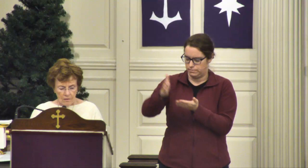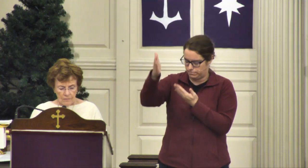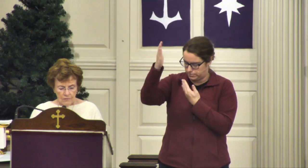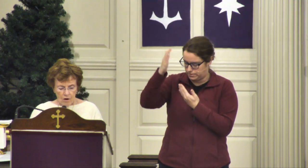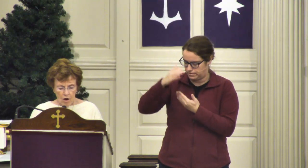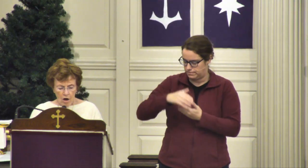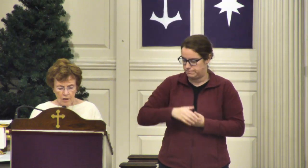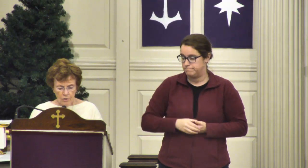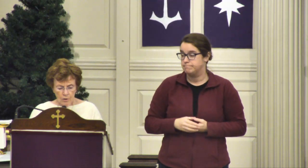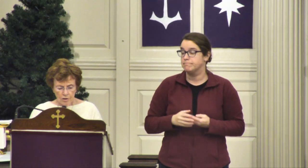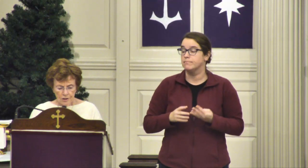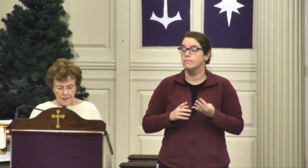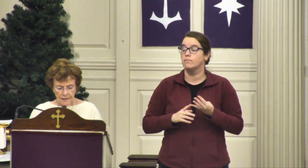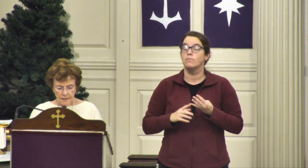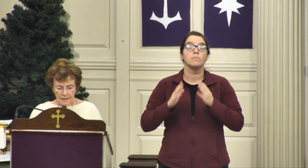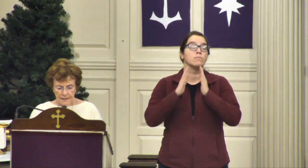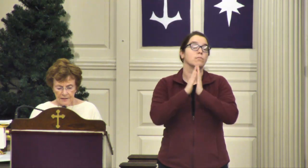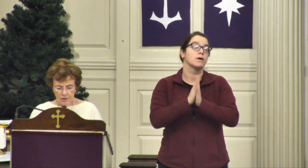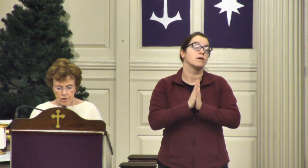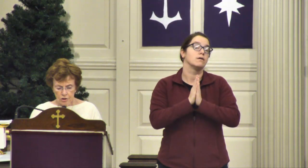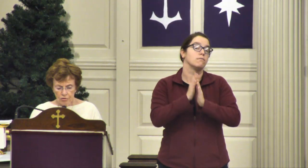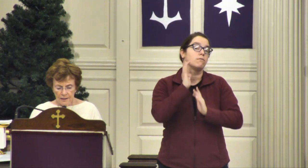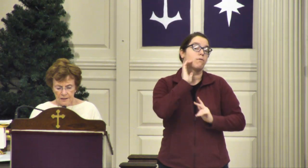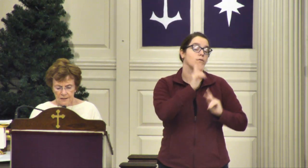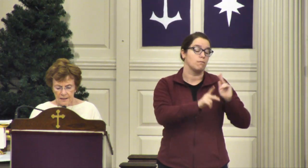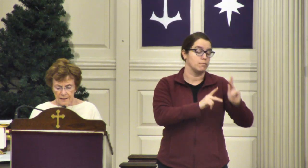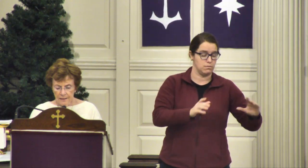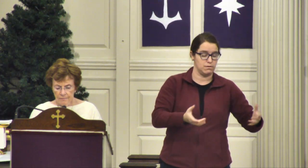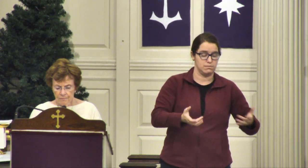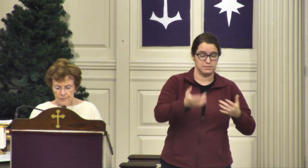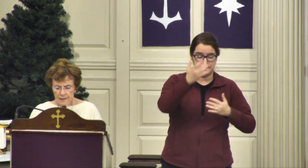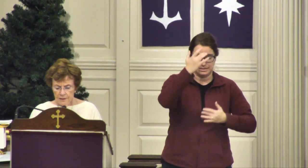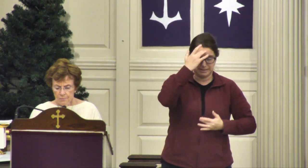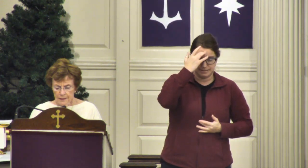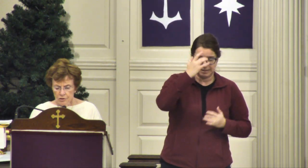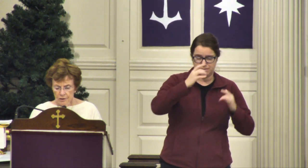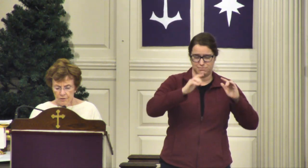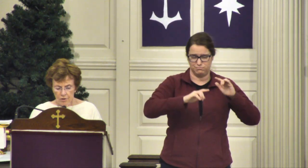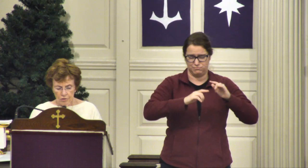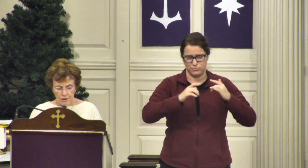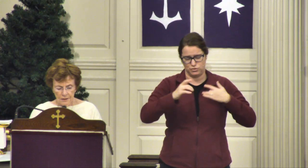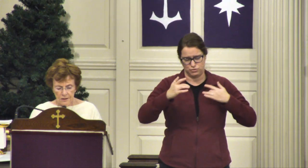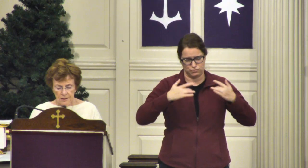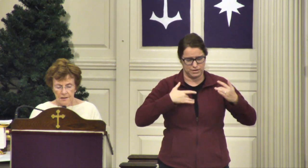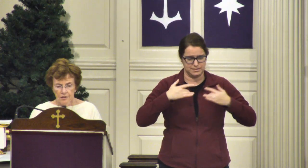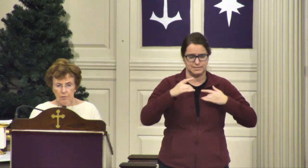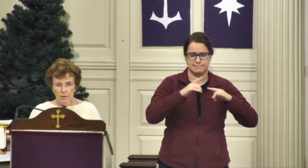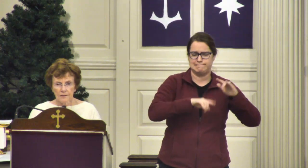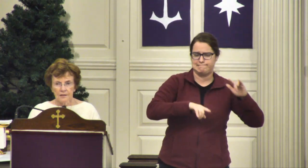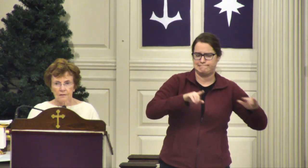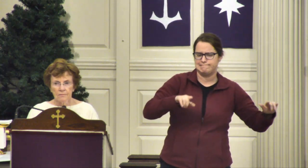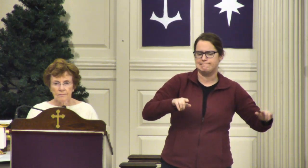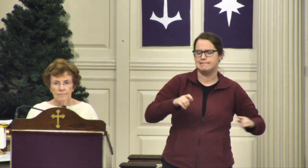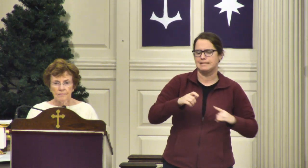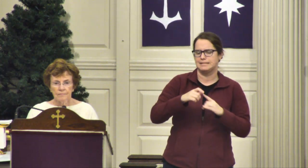For all who are sick and in distress in any way, especially those listed in the bulletin,